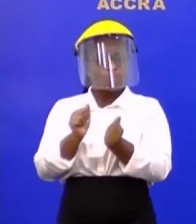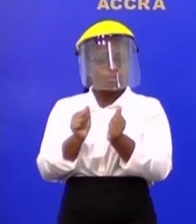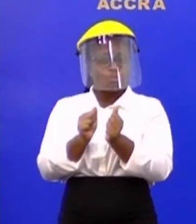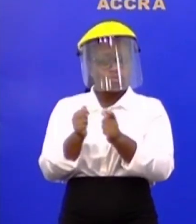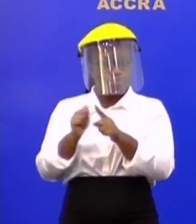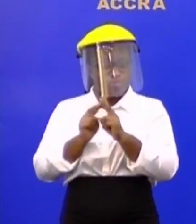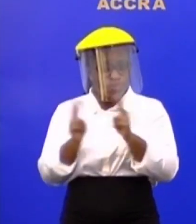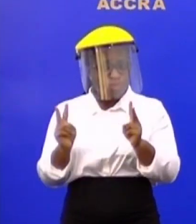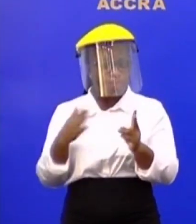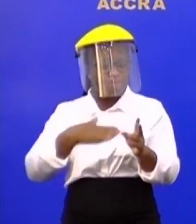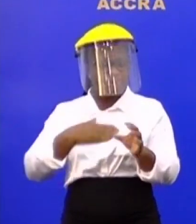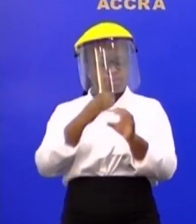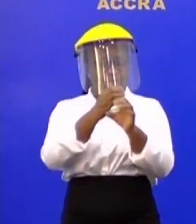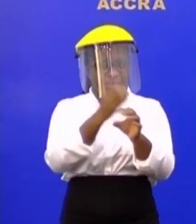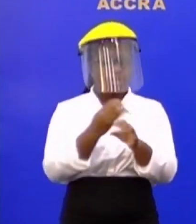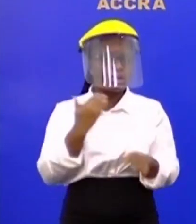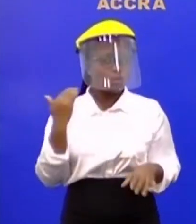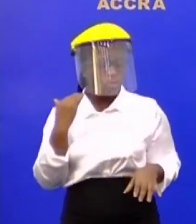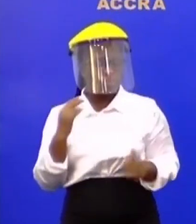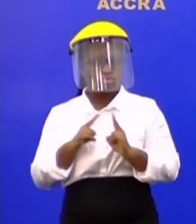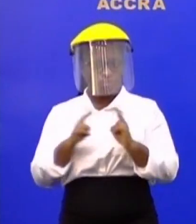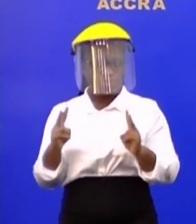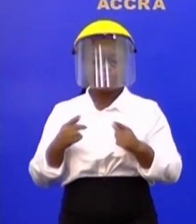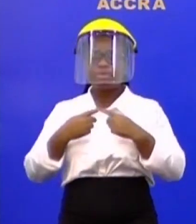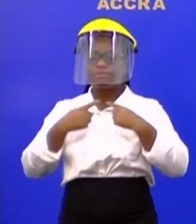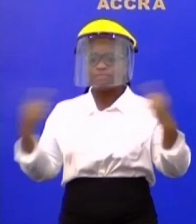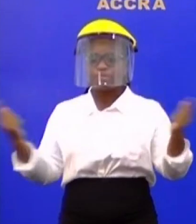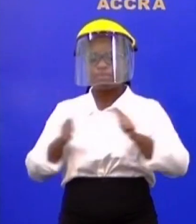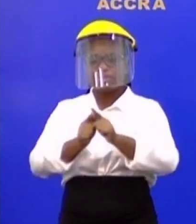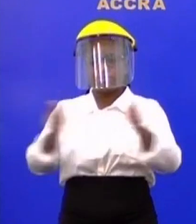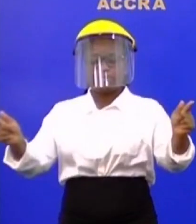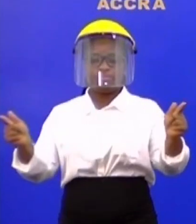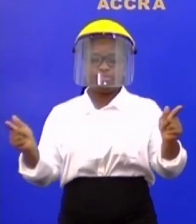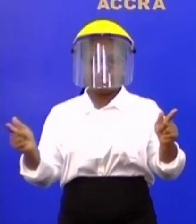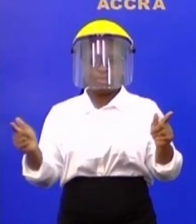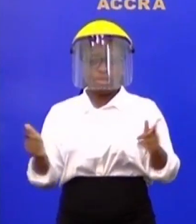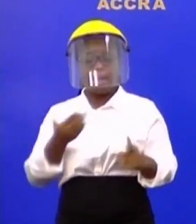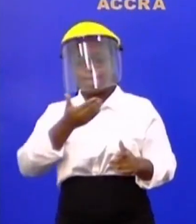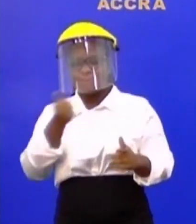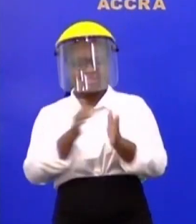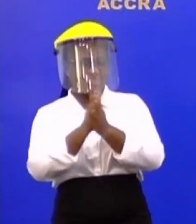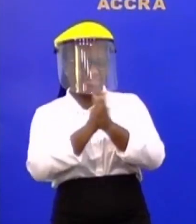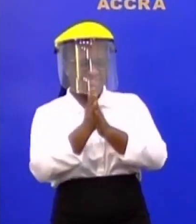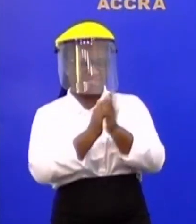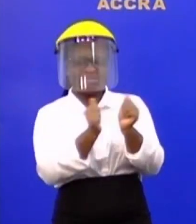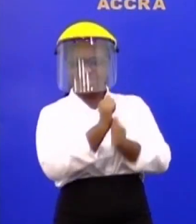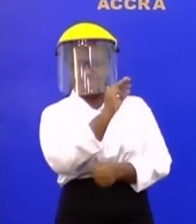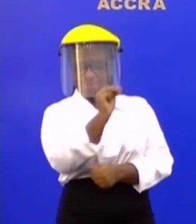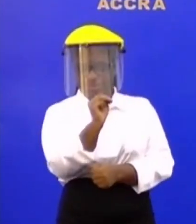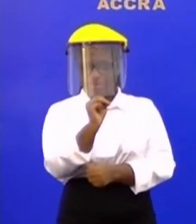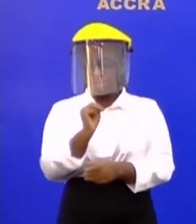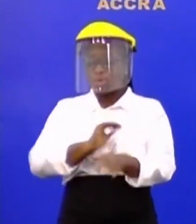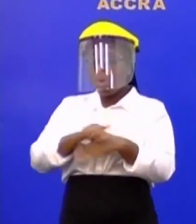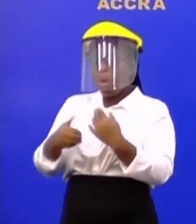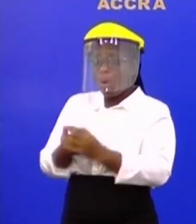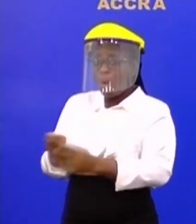bringing to this, he has instructed that we inform the general public of this accordingly. Our best wishes remain with him and all